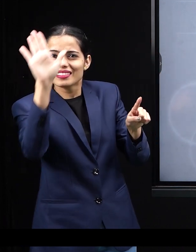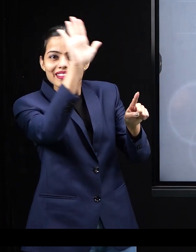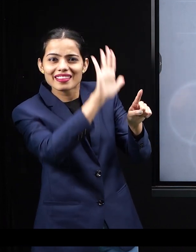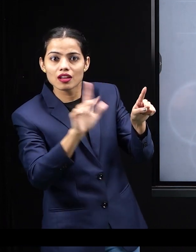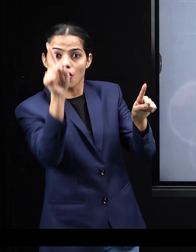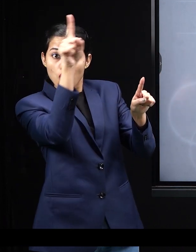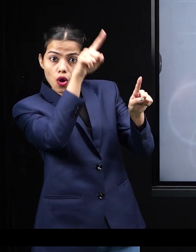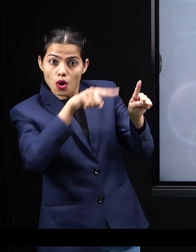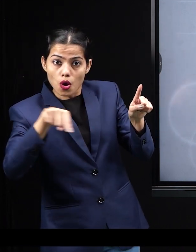circle.